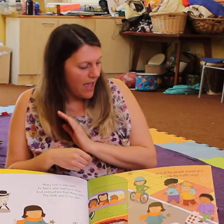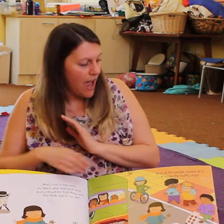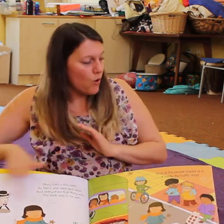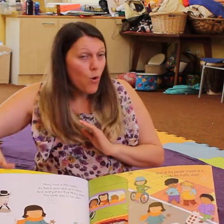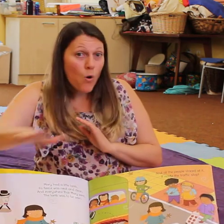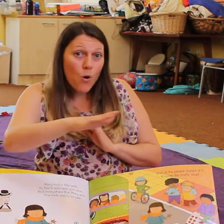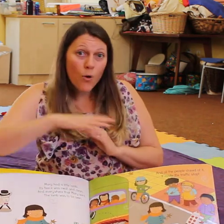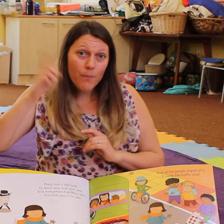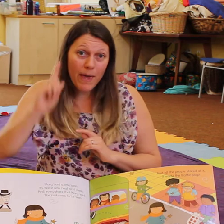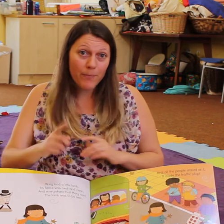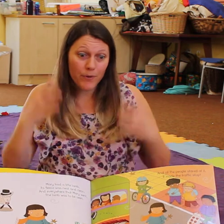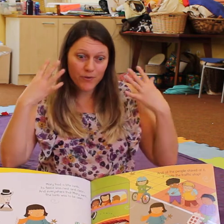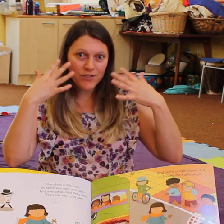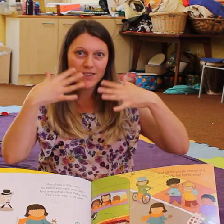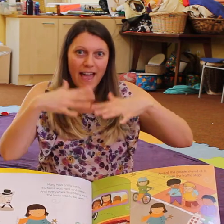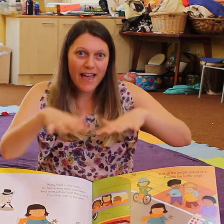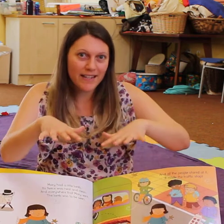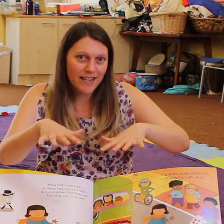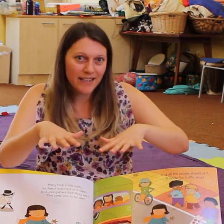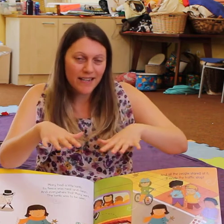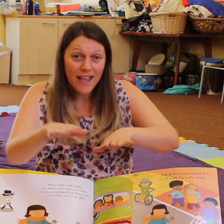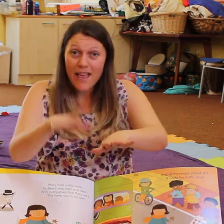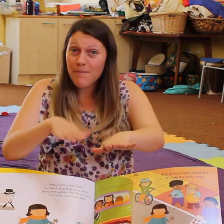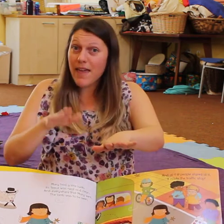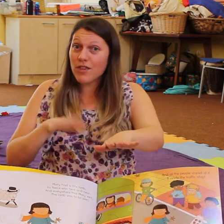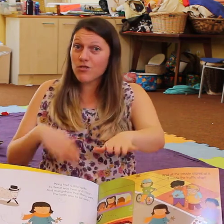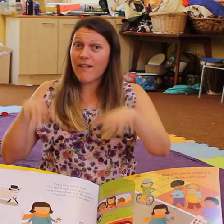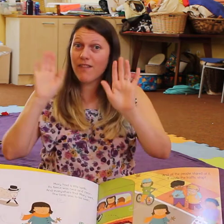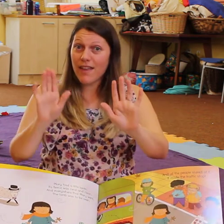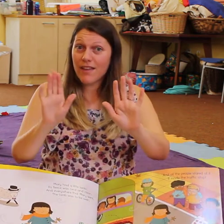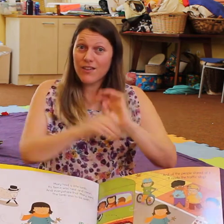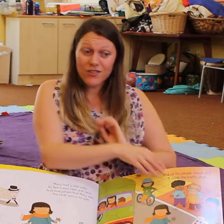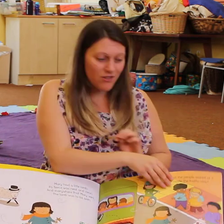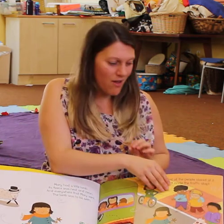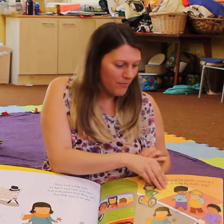And all the people stared at it. It made the traffic stop.